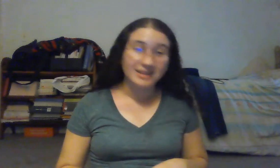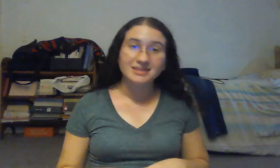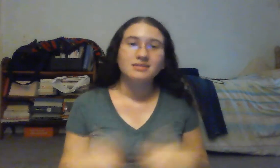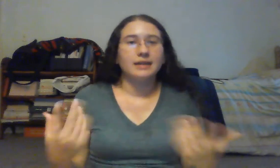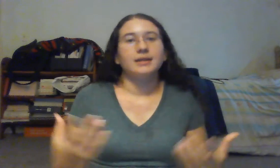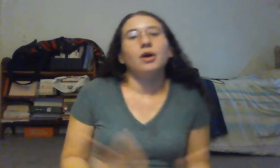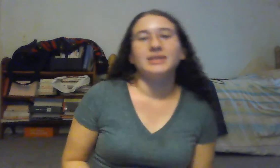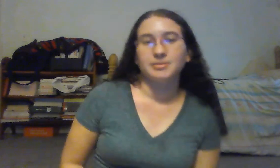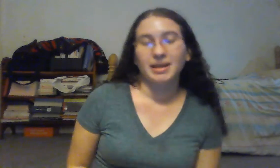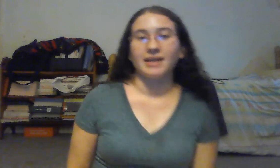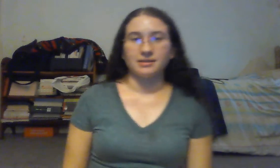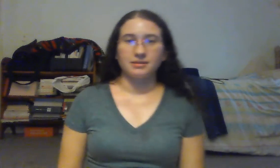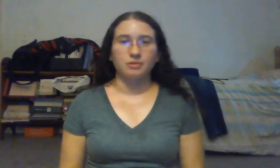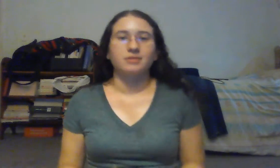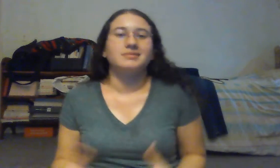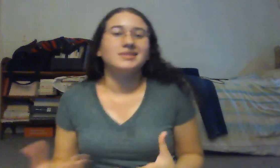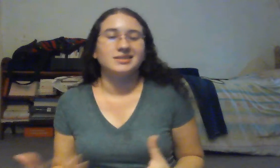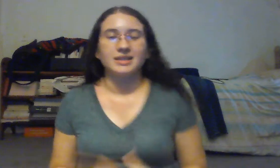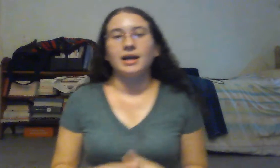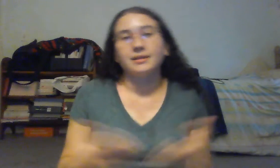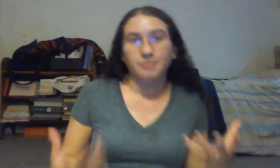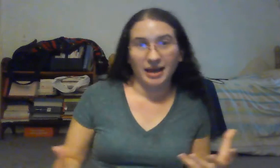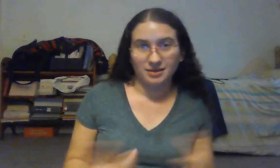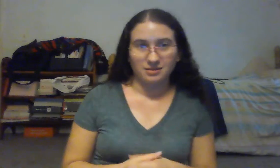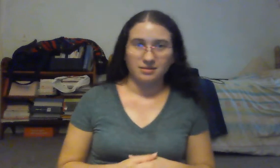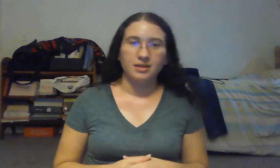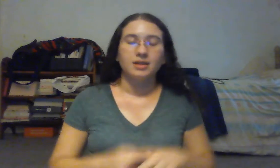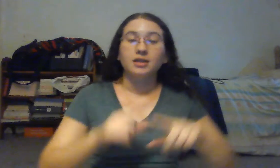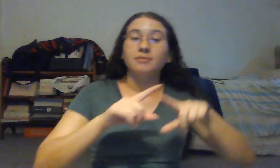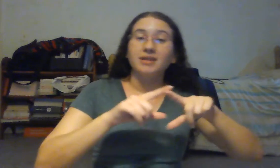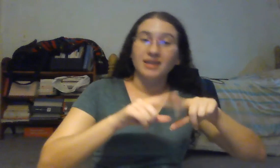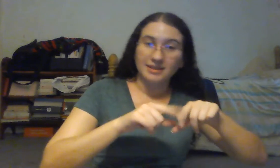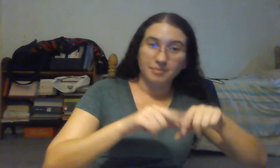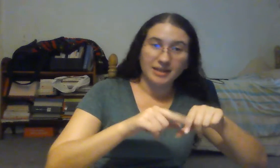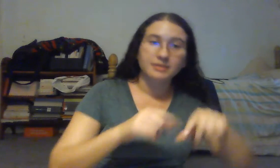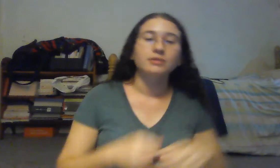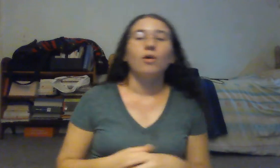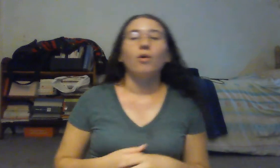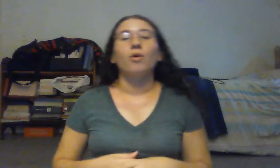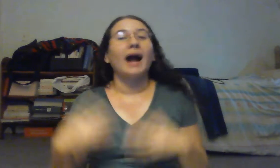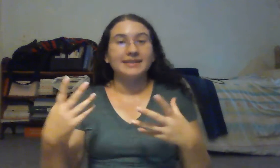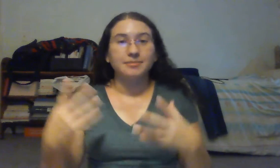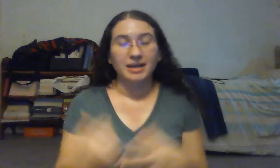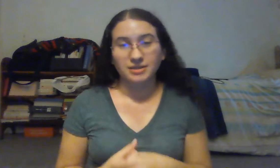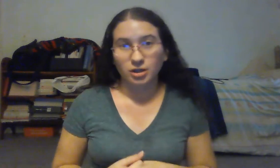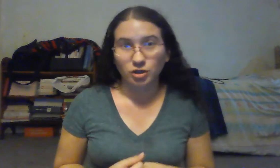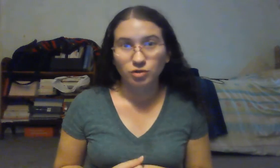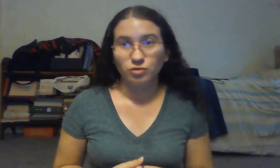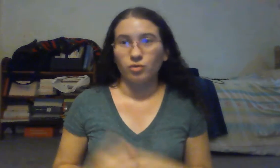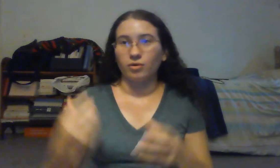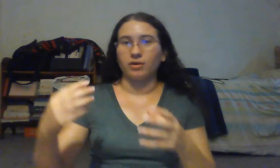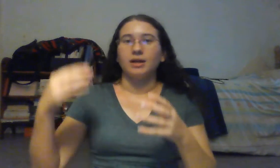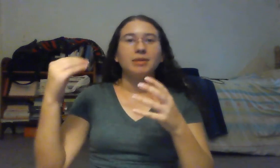Depend, like, oh, it depends, or it depends. Can be it depends, or I depend on you, or people